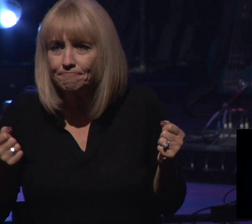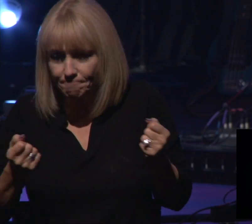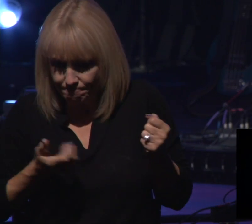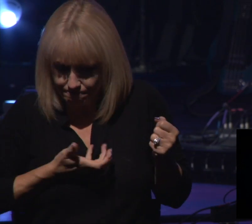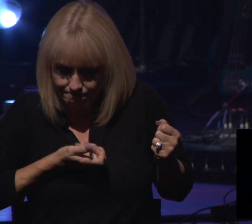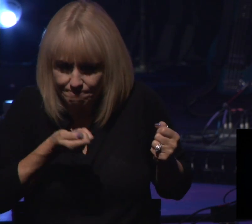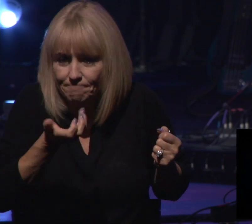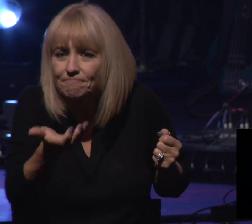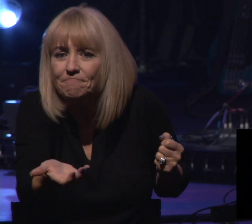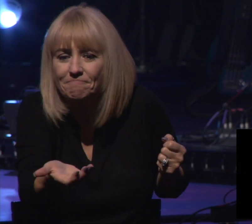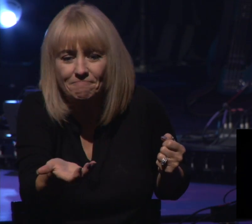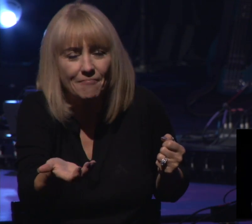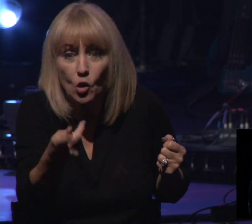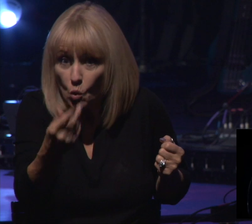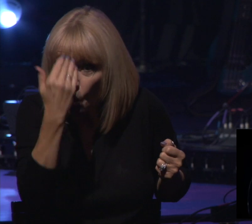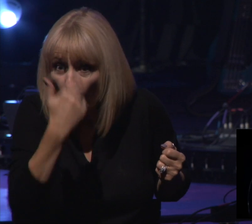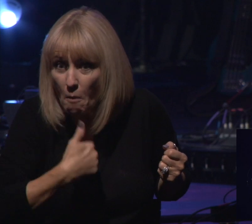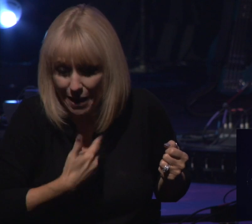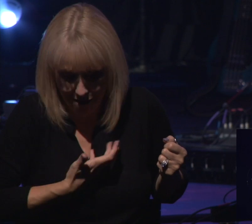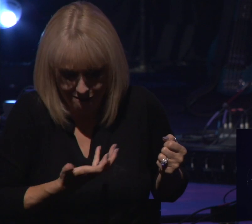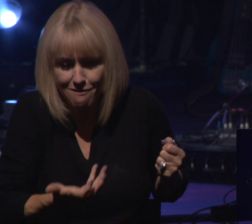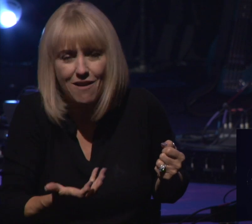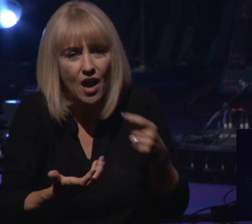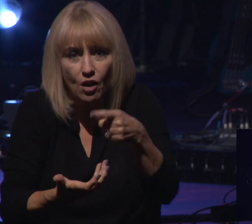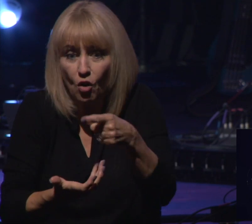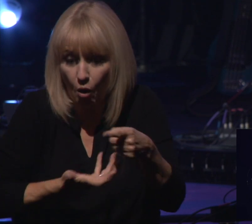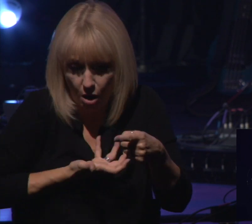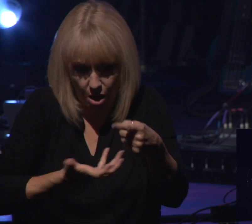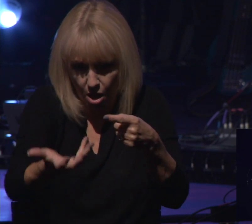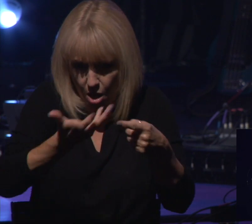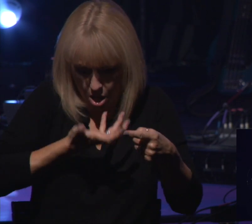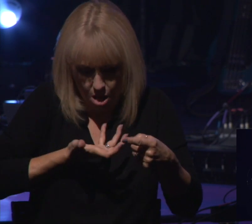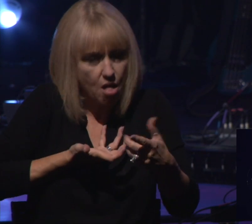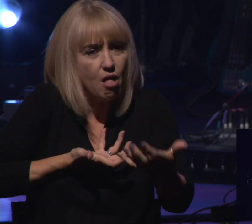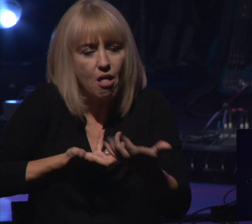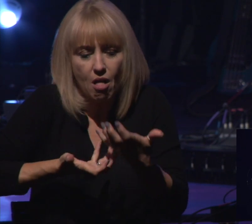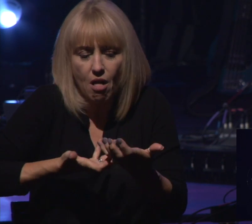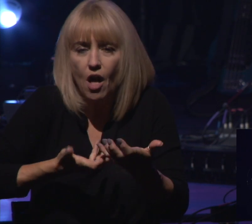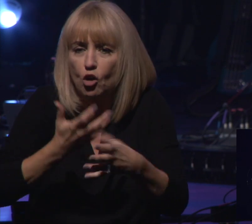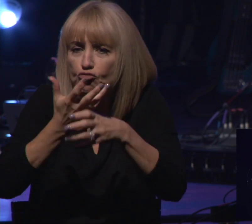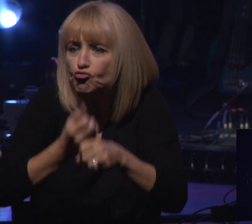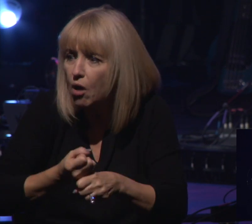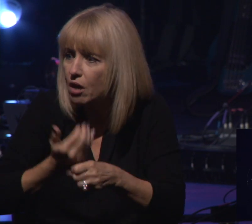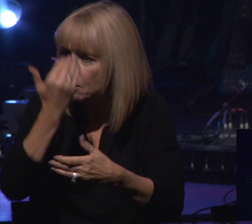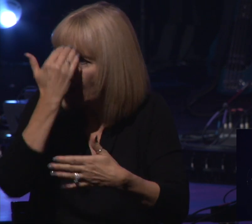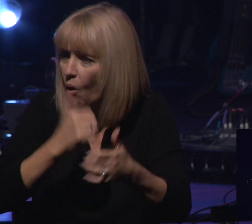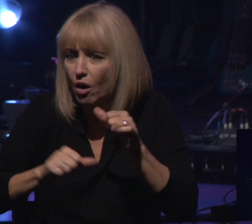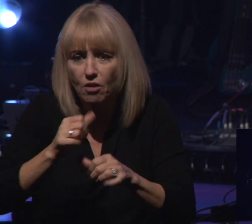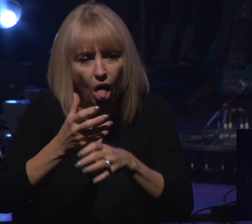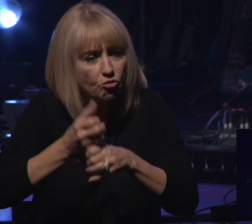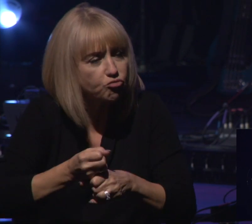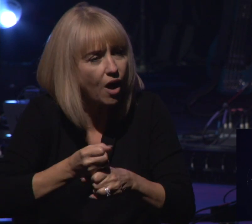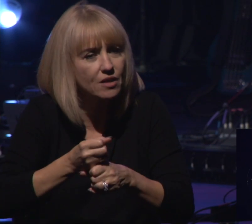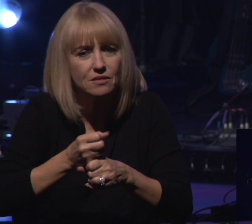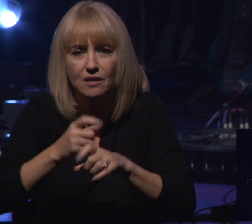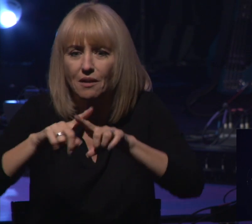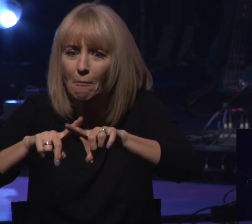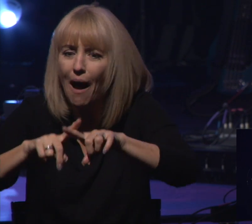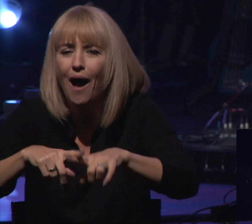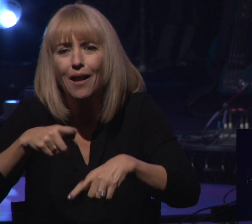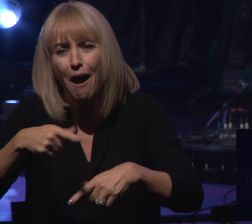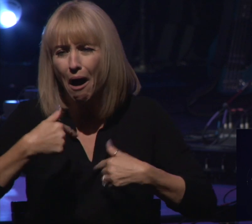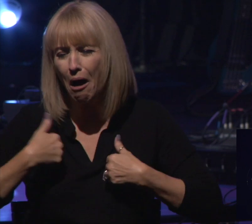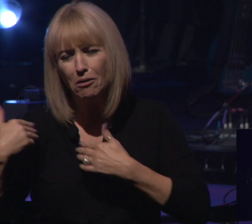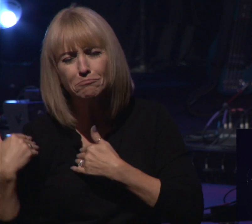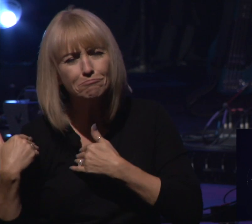I trust you, but it's a conscious decision to say, let's peel back the layers and let's grow together. I'm going to share my burdens